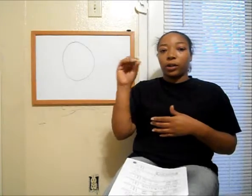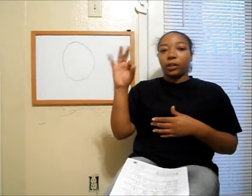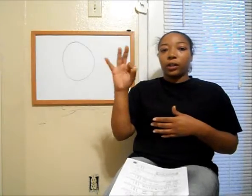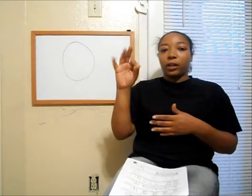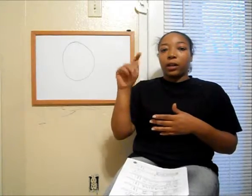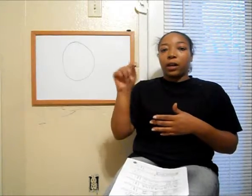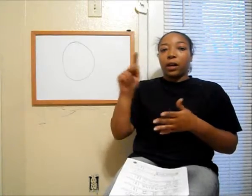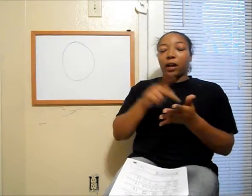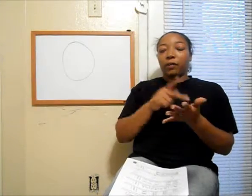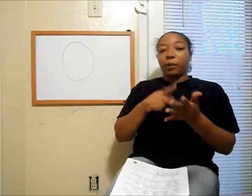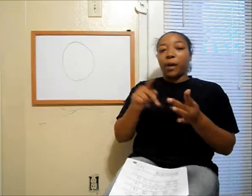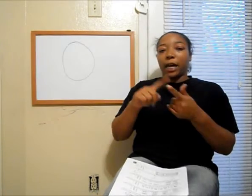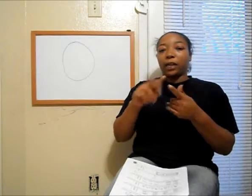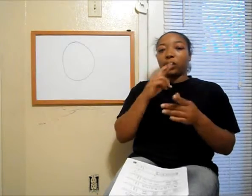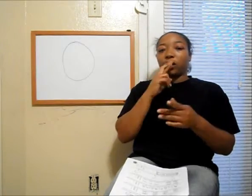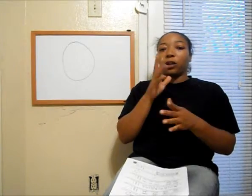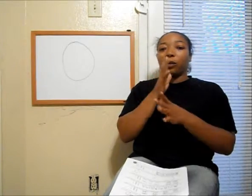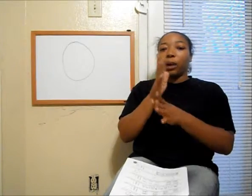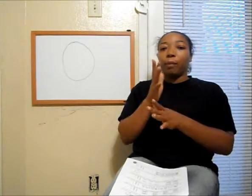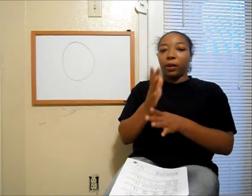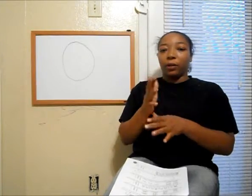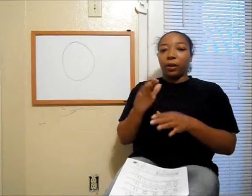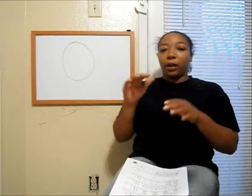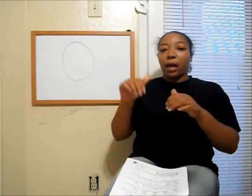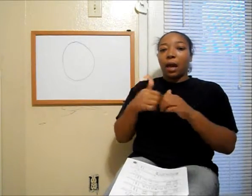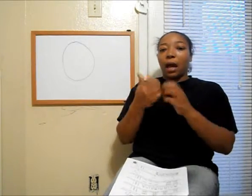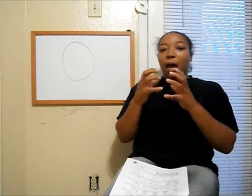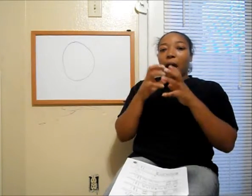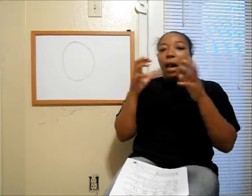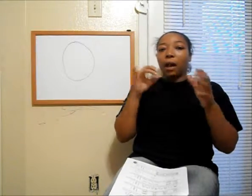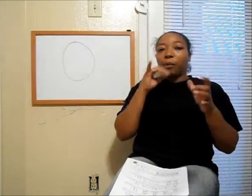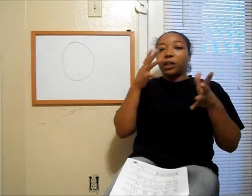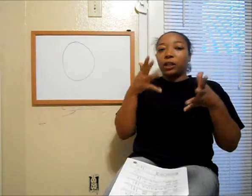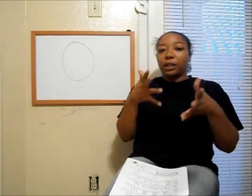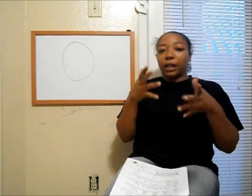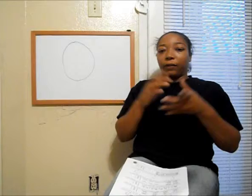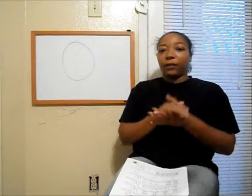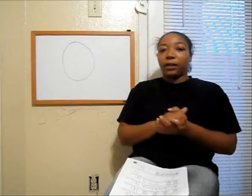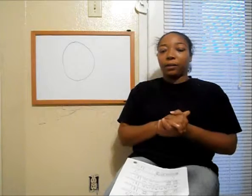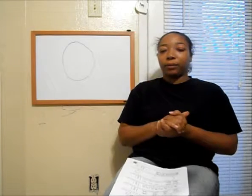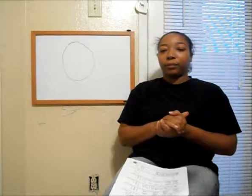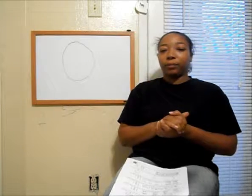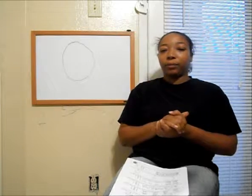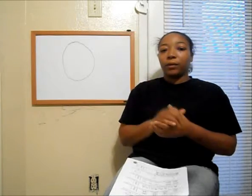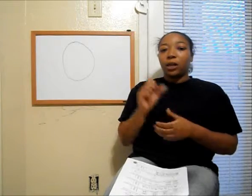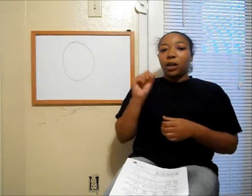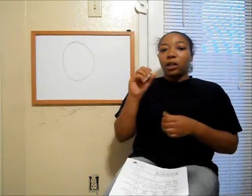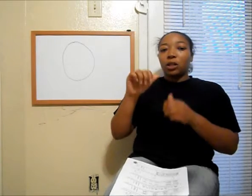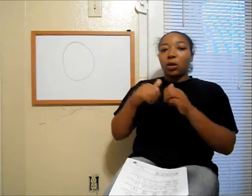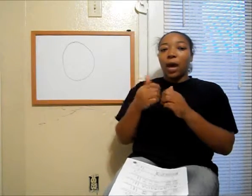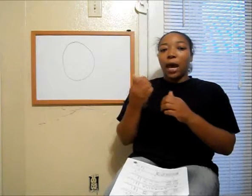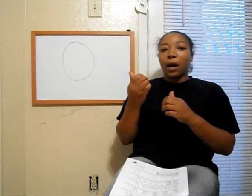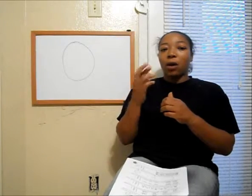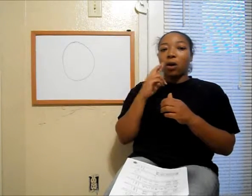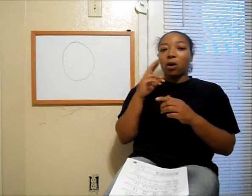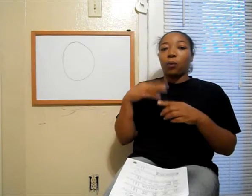3/4 of the pie to her grandmother. How much is left? So how are